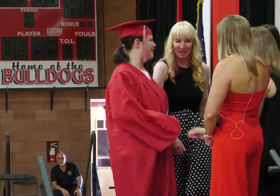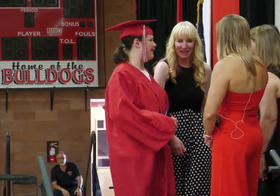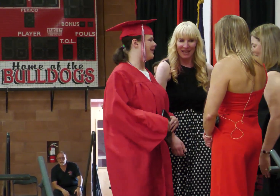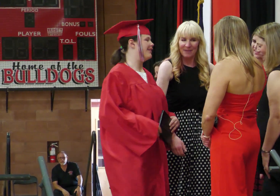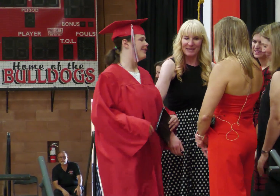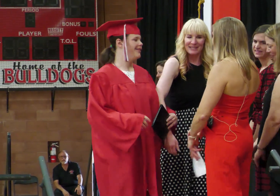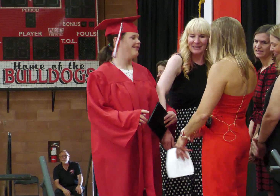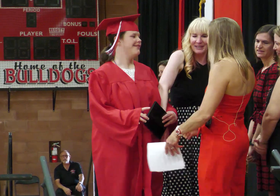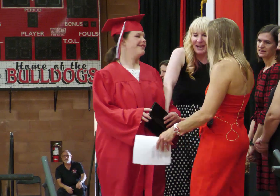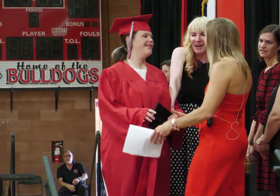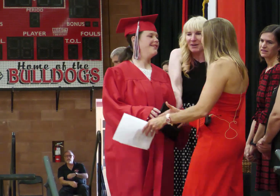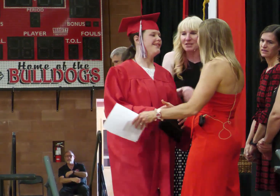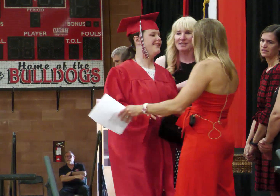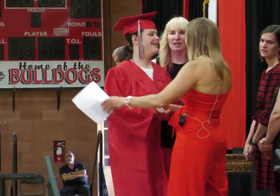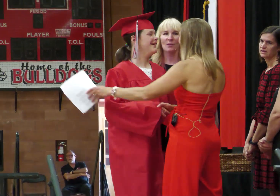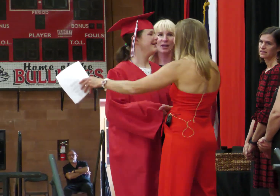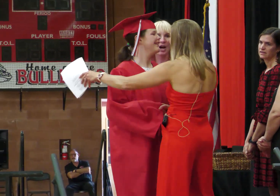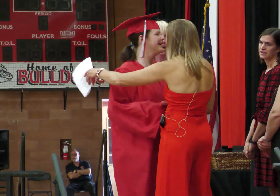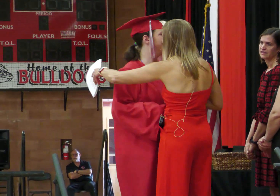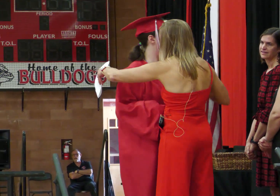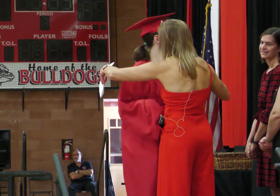Miss Jamie Lugo. Hi.